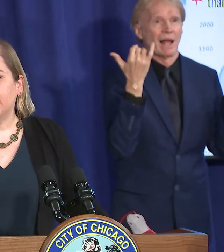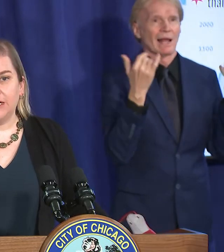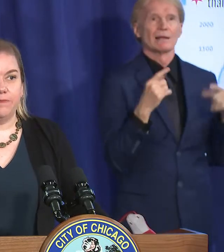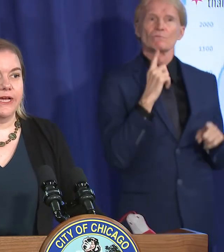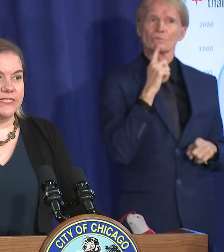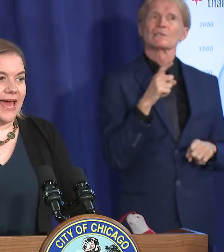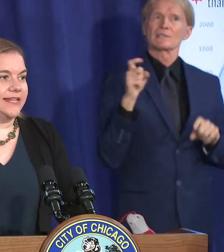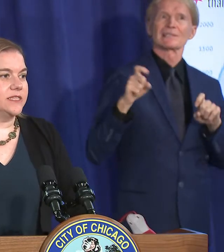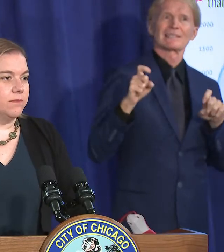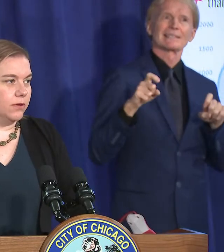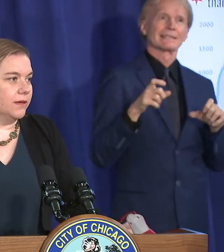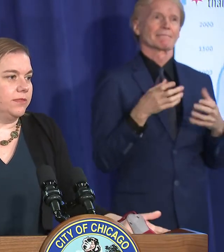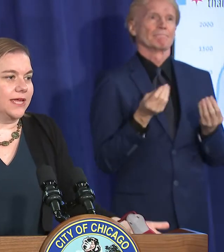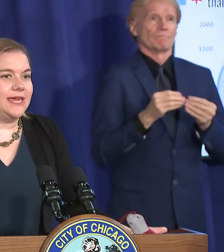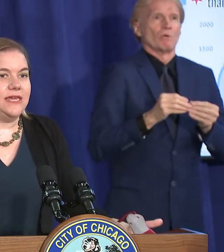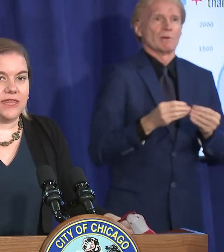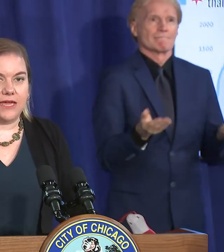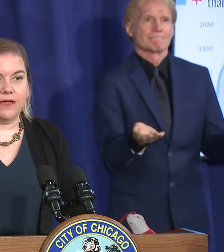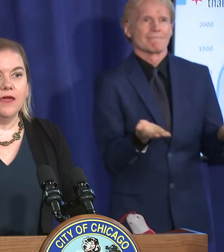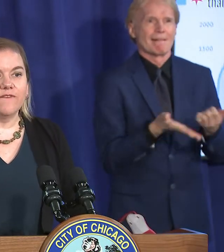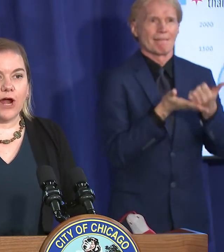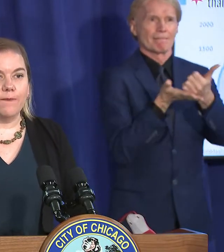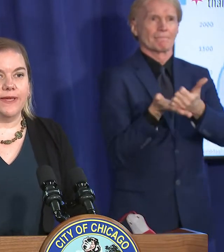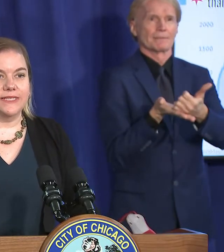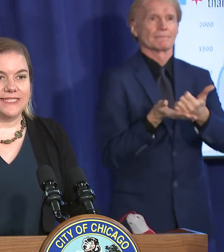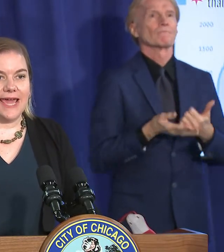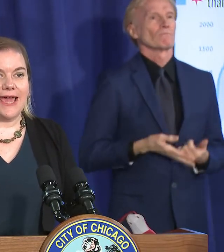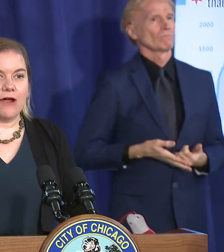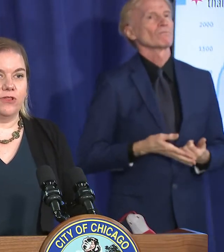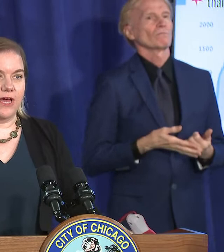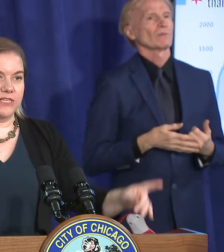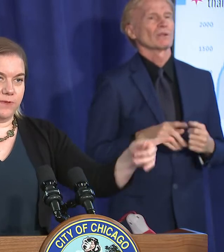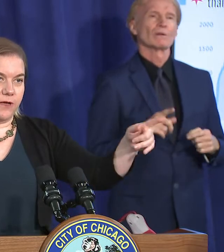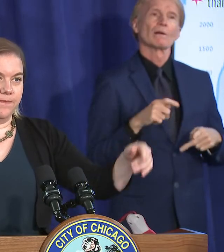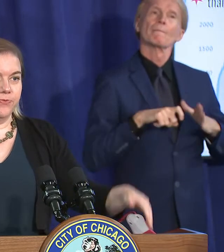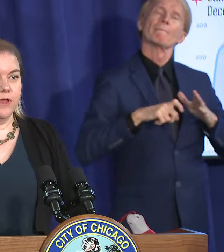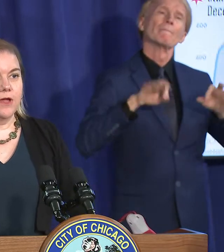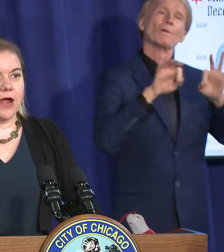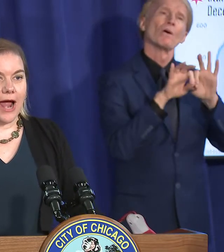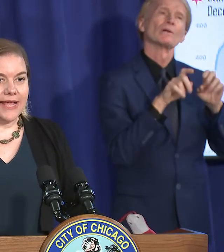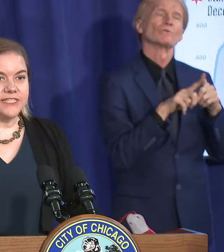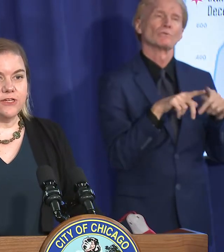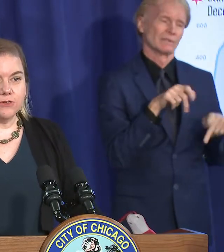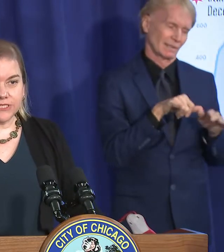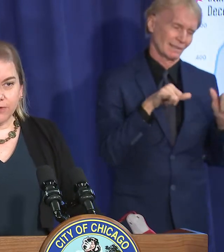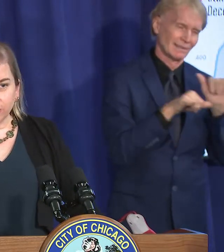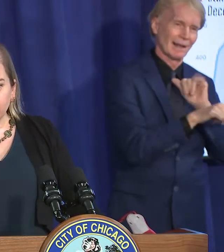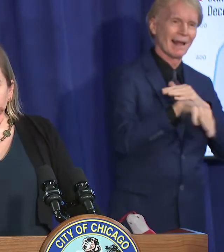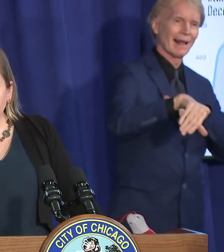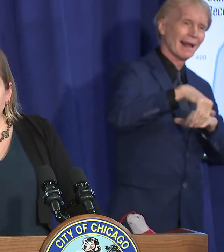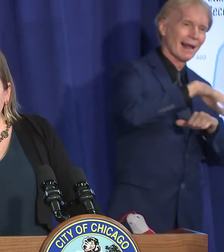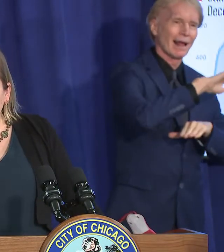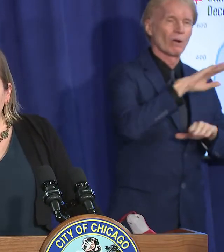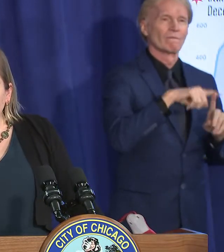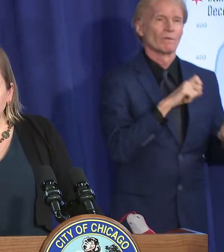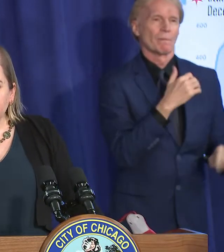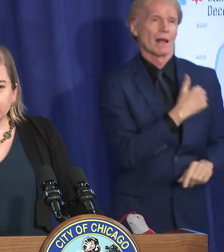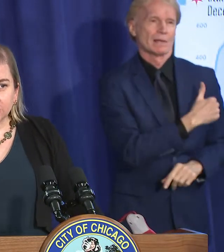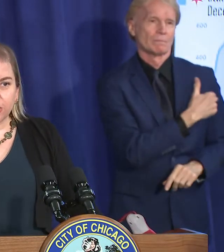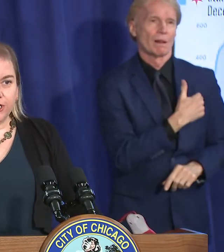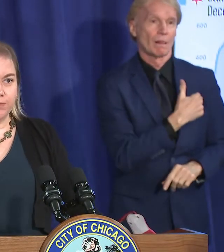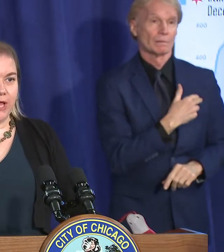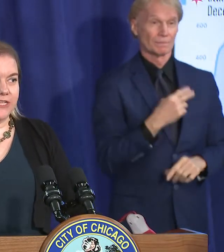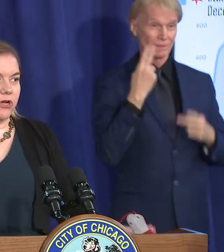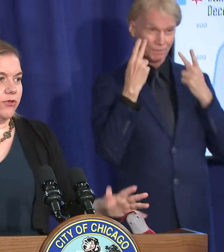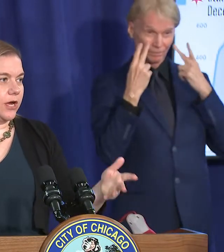getting vaccinated, because that is the key thing for helping stay out of the hospital. Our ICU, similarly, you can see it's